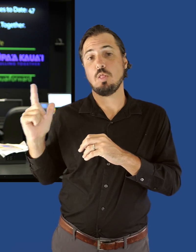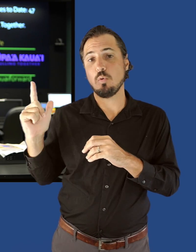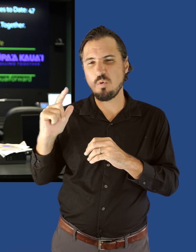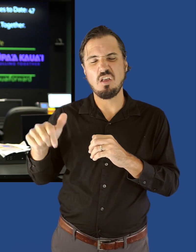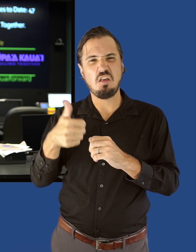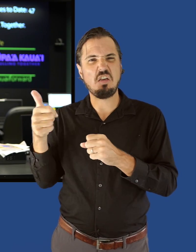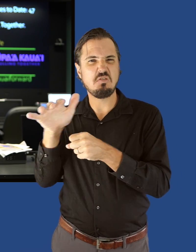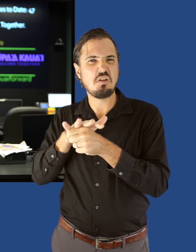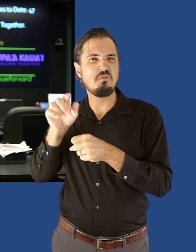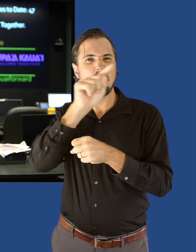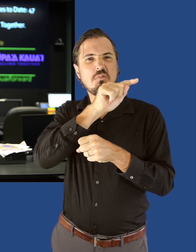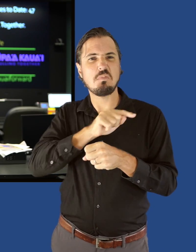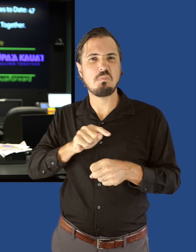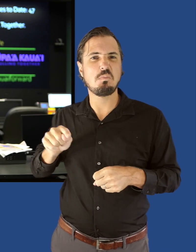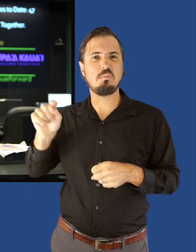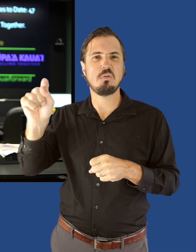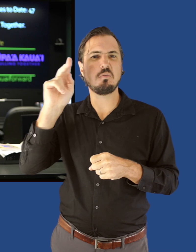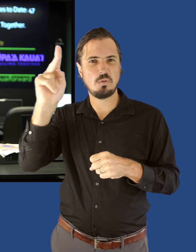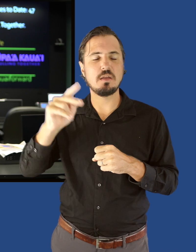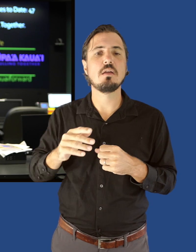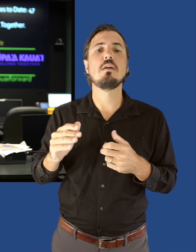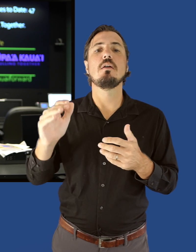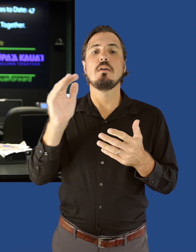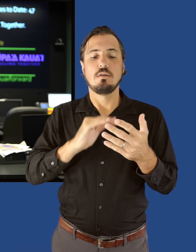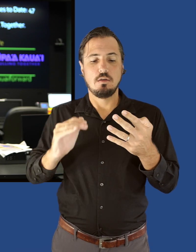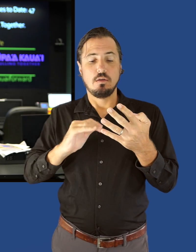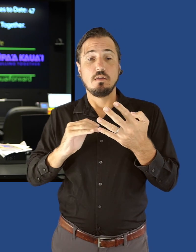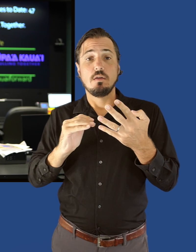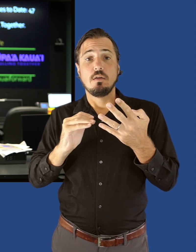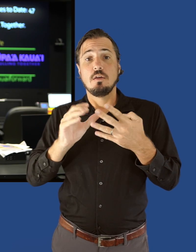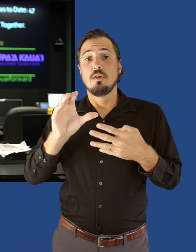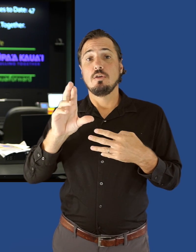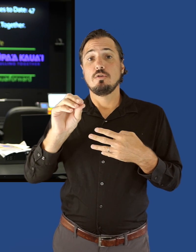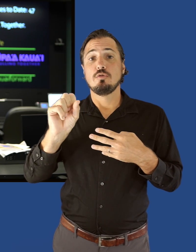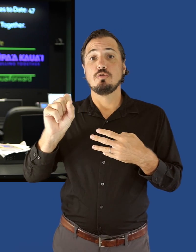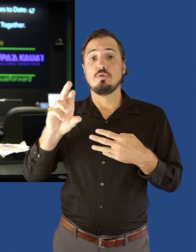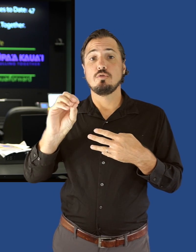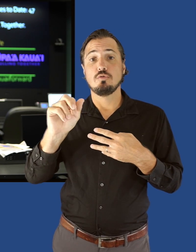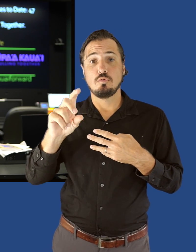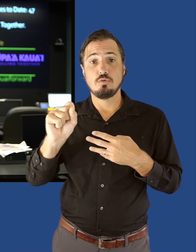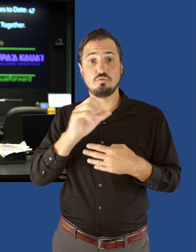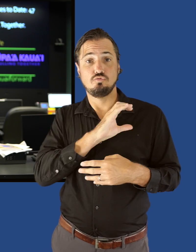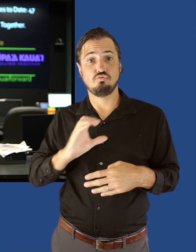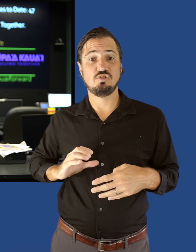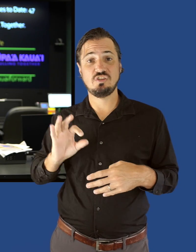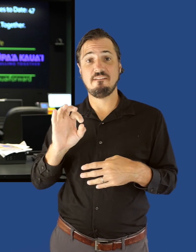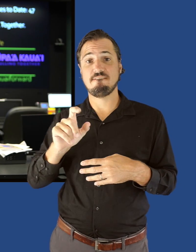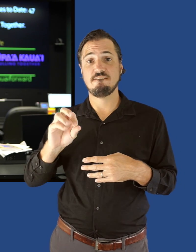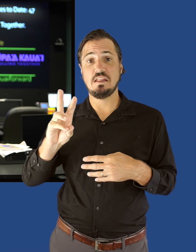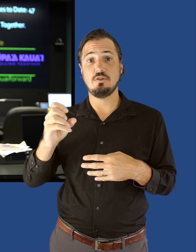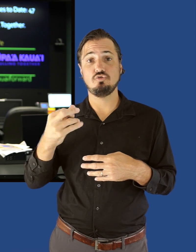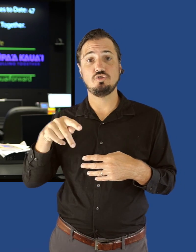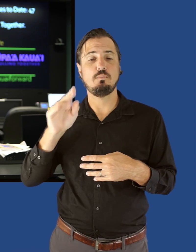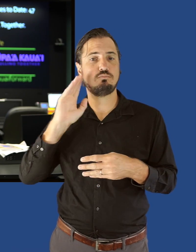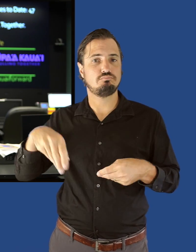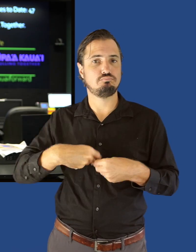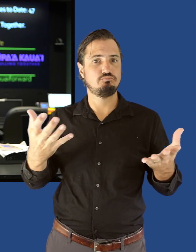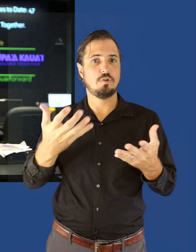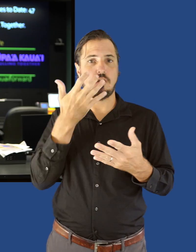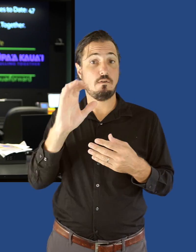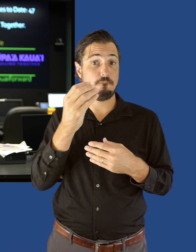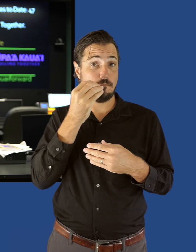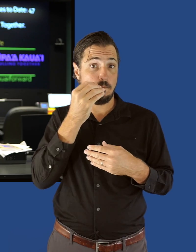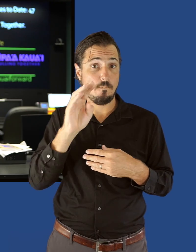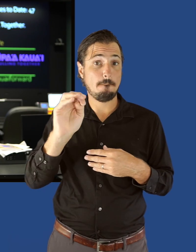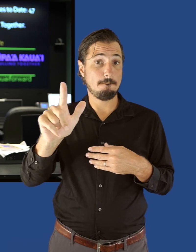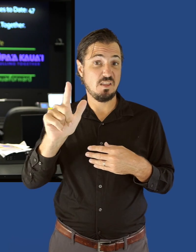Lihue and other areas around Kauai. And finally, Crossroads Christian Fellowship will be delivering hot meals and meal kits